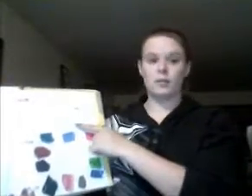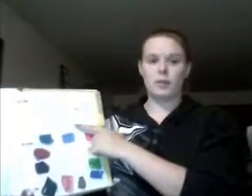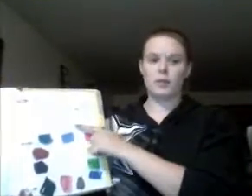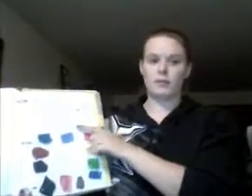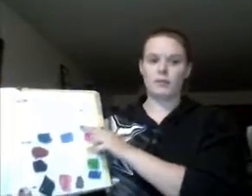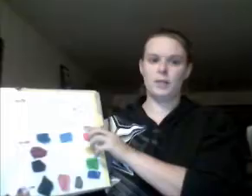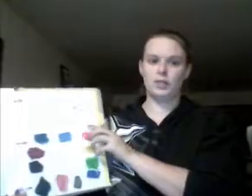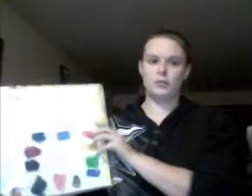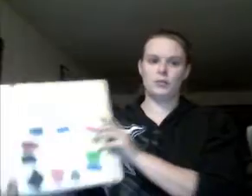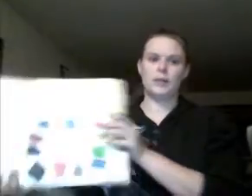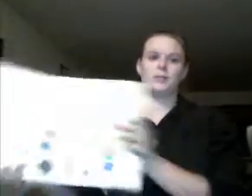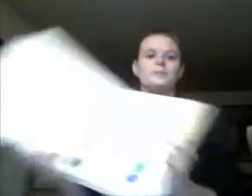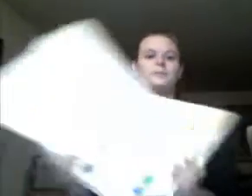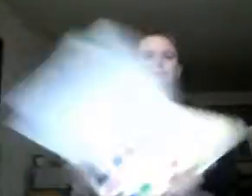pricing information wrote down.